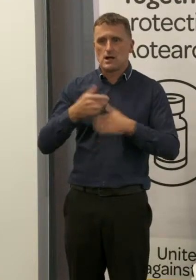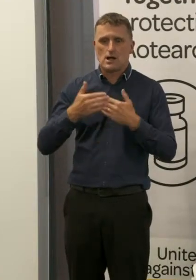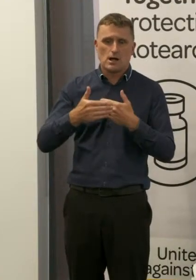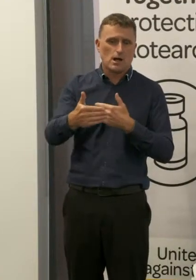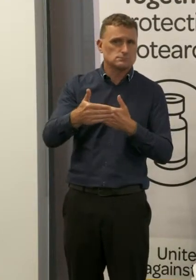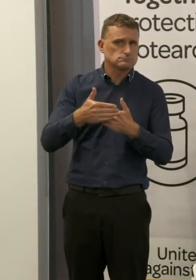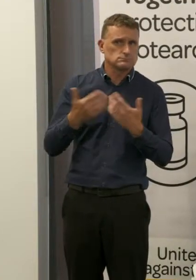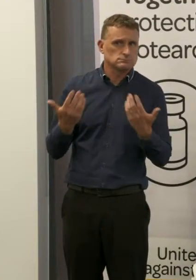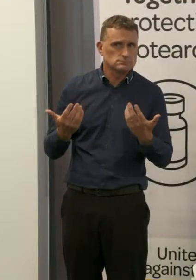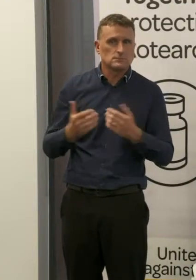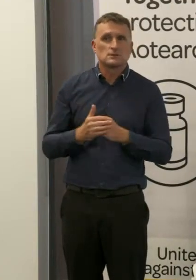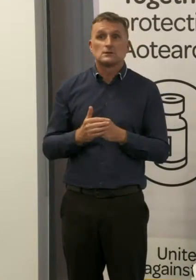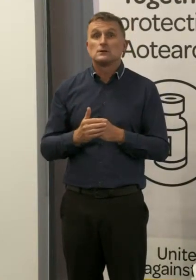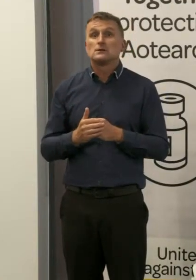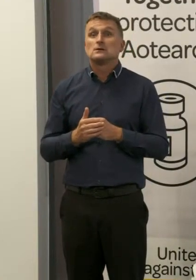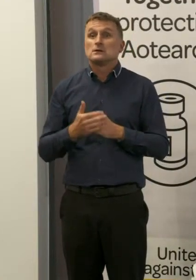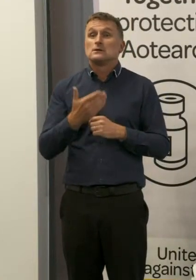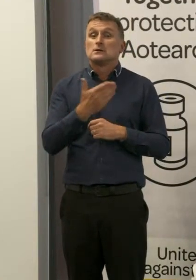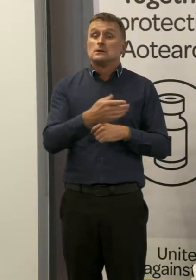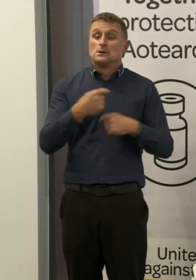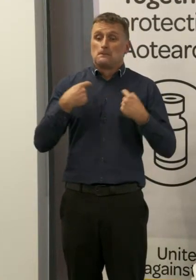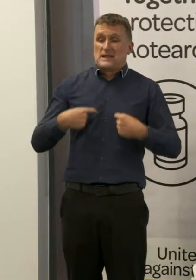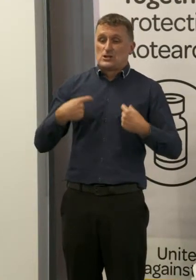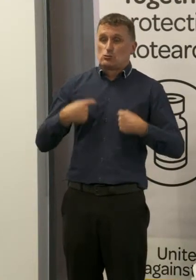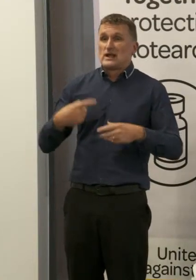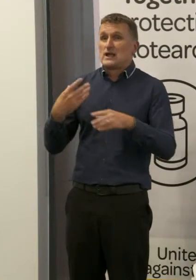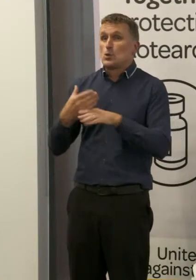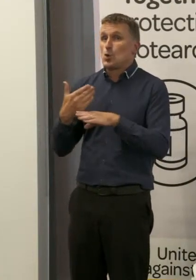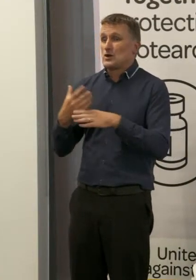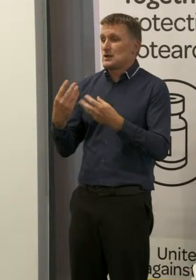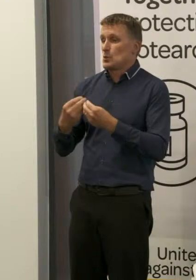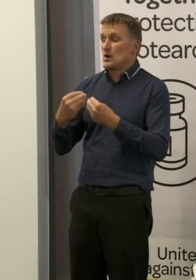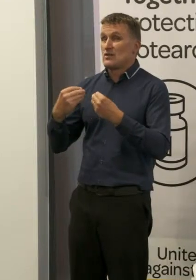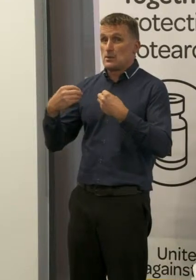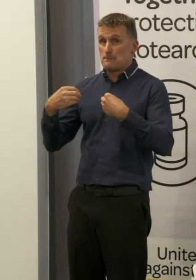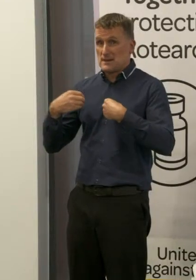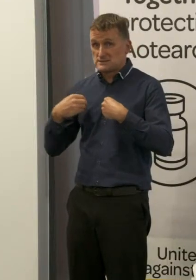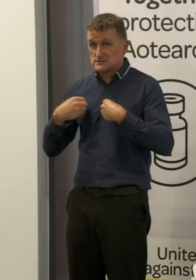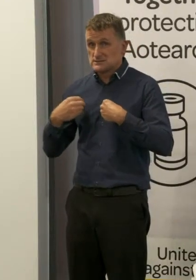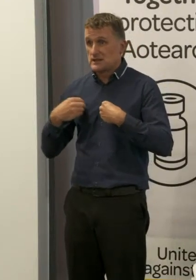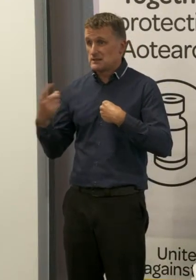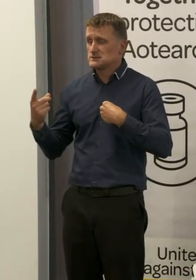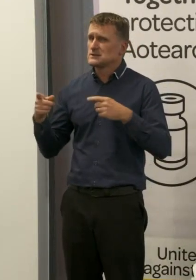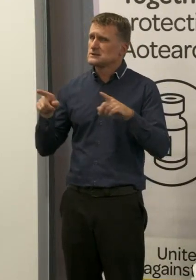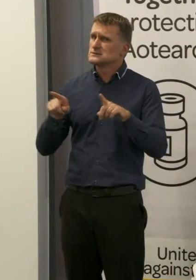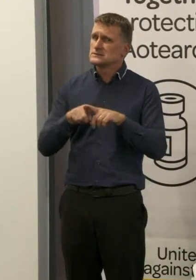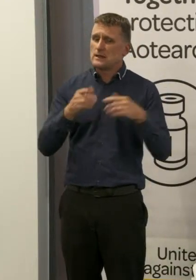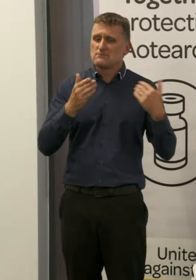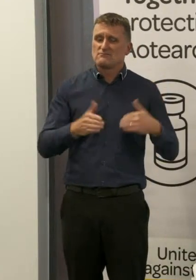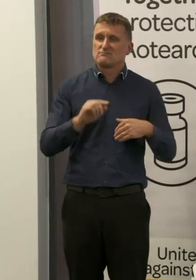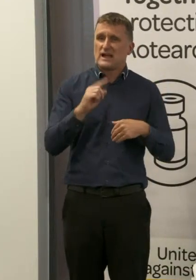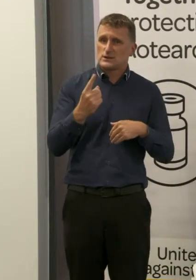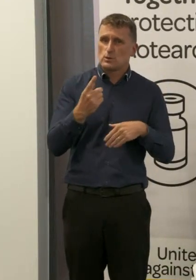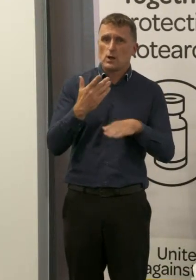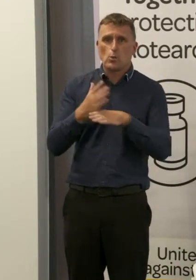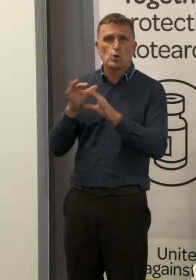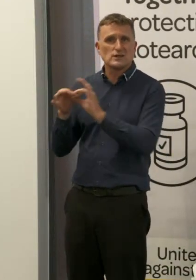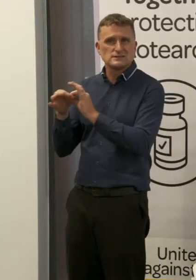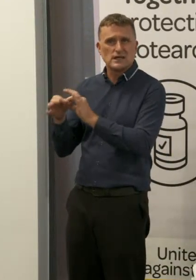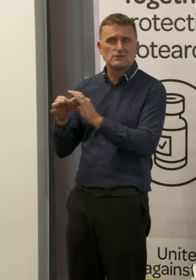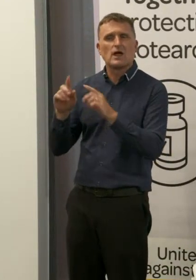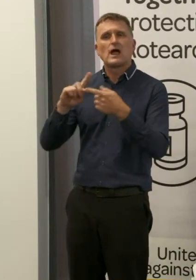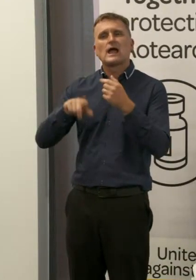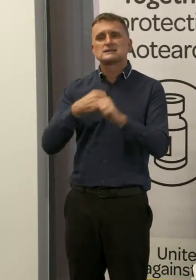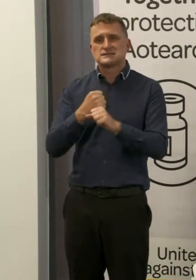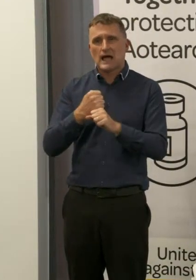businesses already and some places already over the last week or two, even under phase one, where there were specific needs. For example, Air New Zealand had a